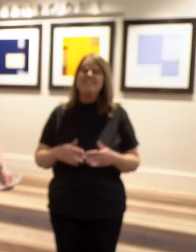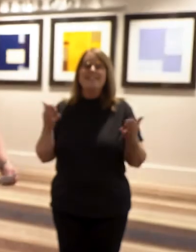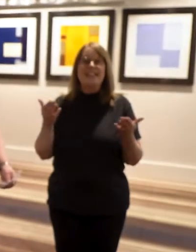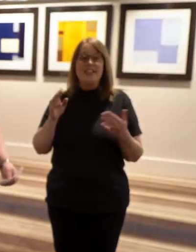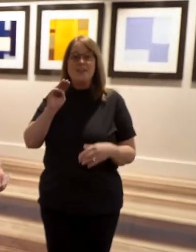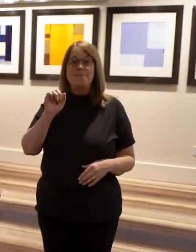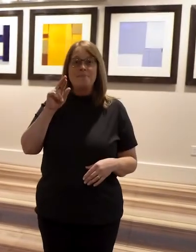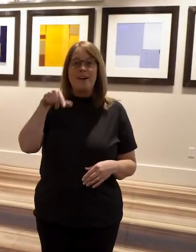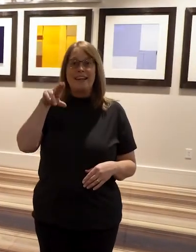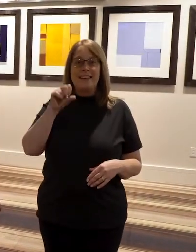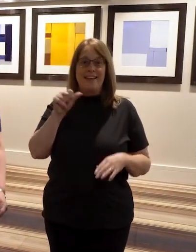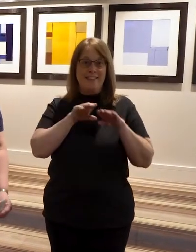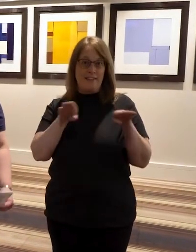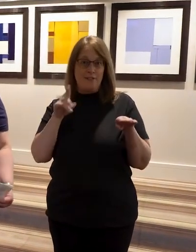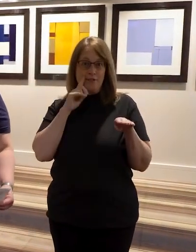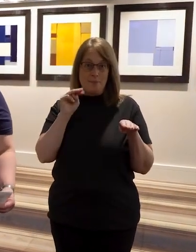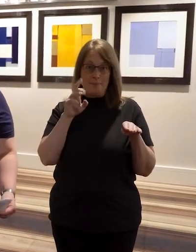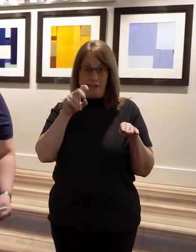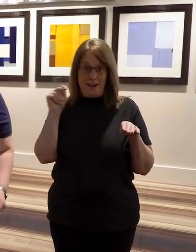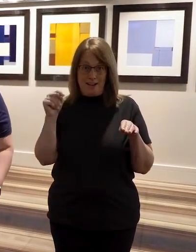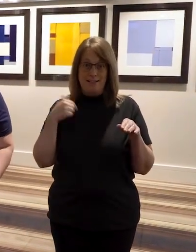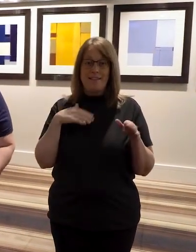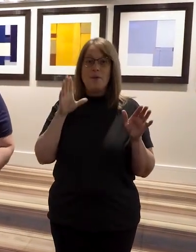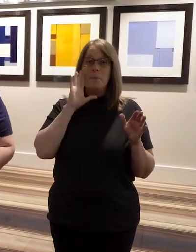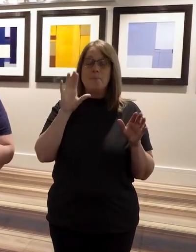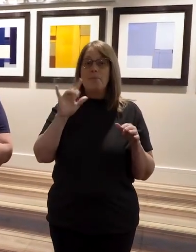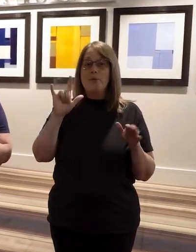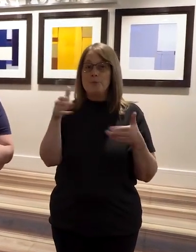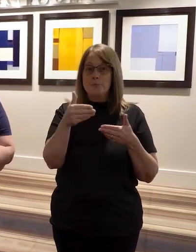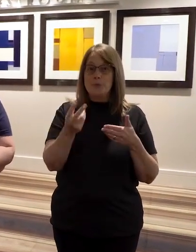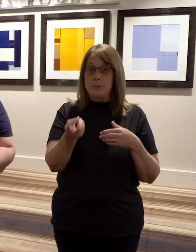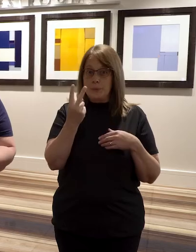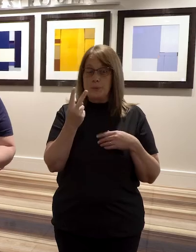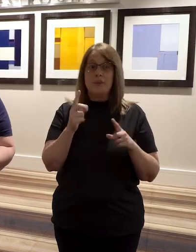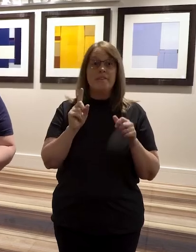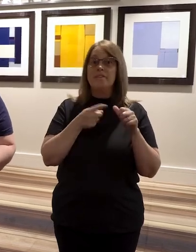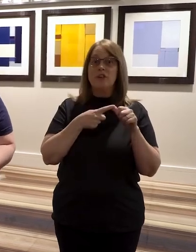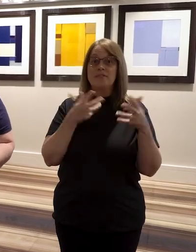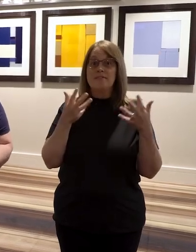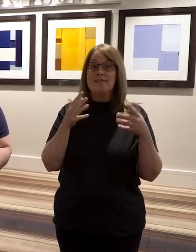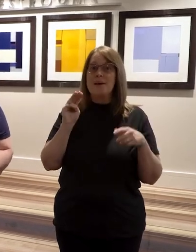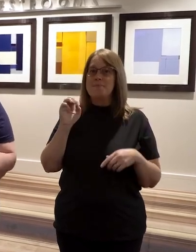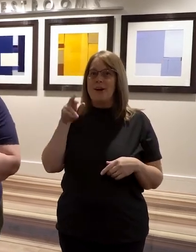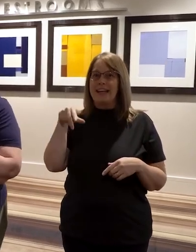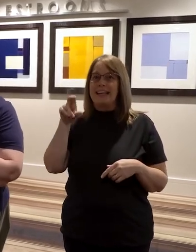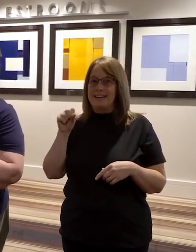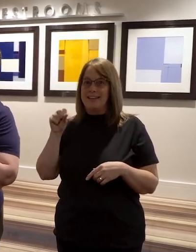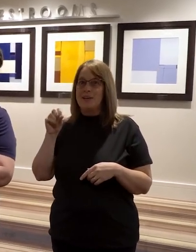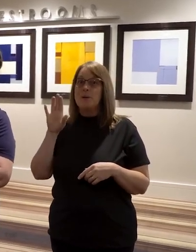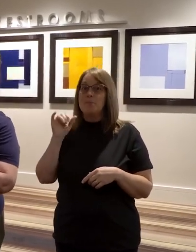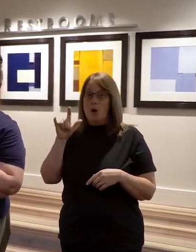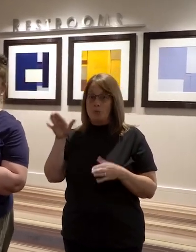Here on the marquee level of the Marriott, there are 2 big ballrooms. The first one to point out is the Marquee Ballroom. That